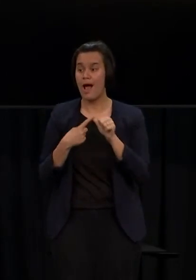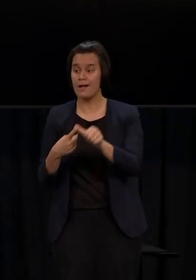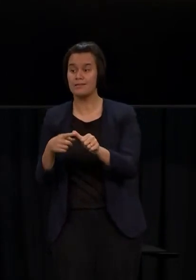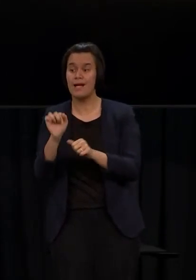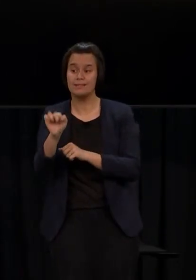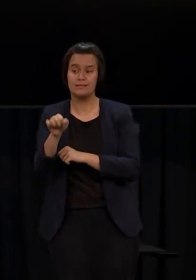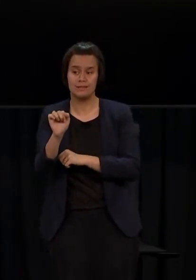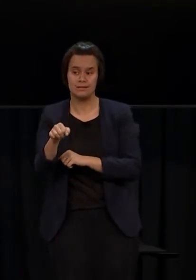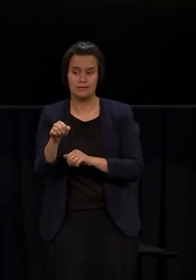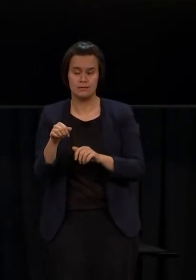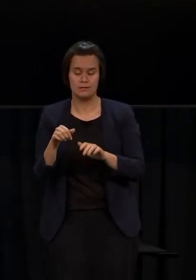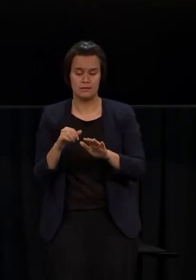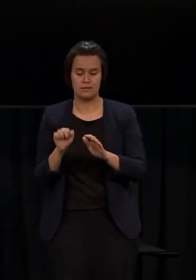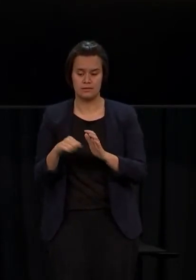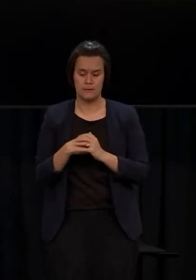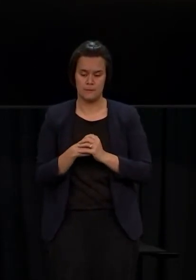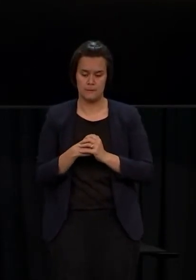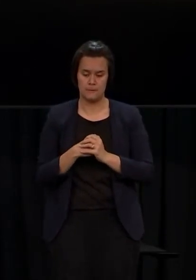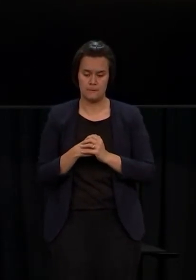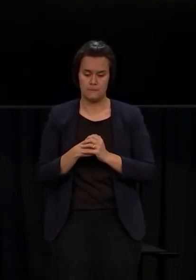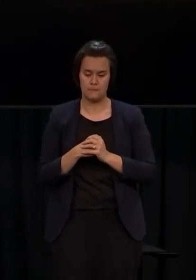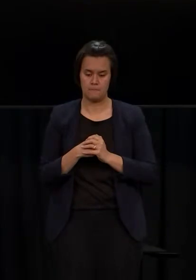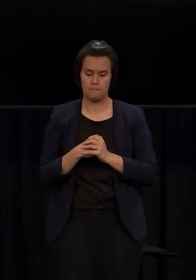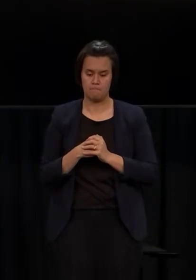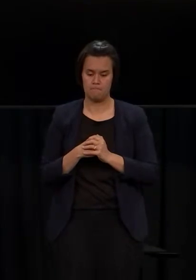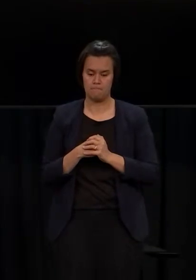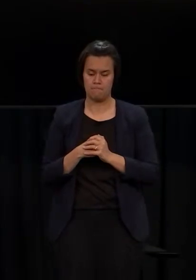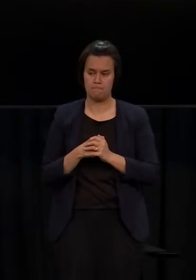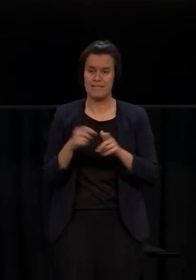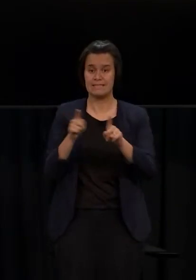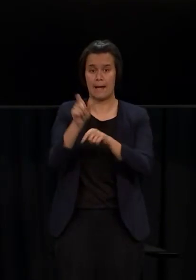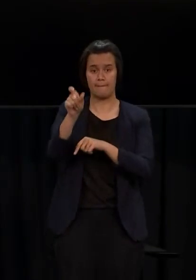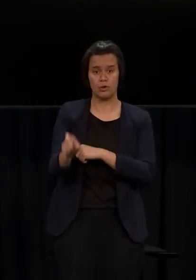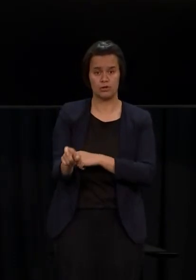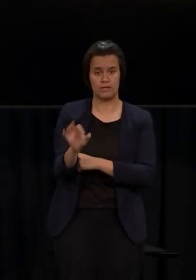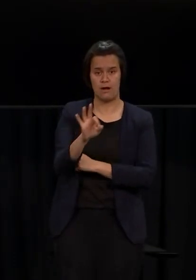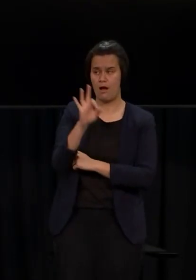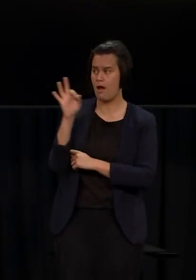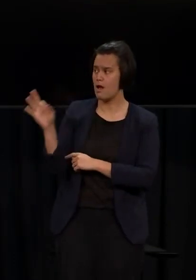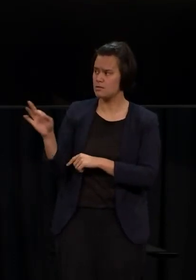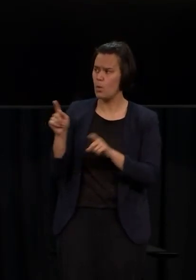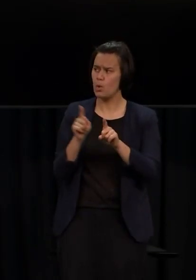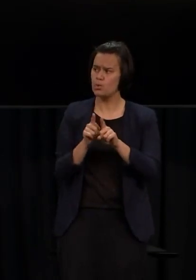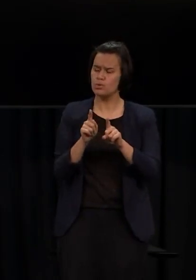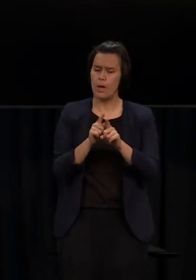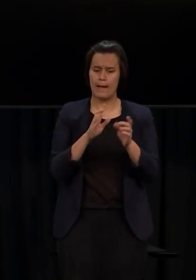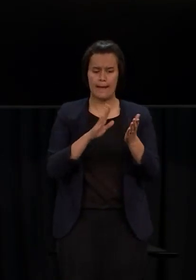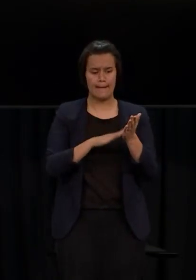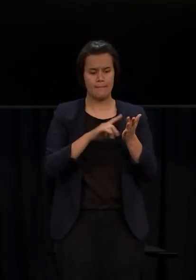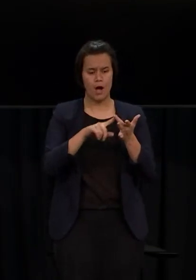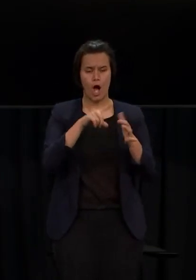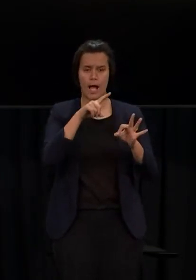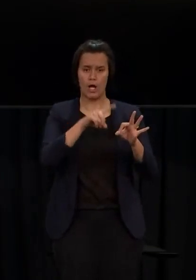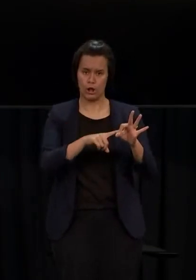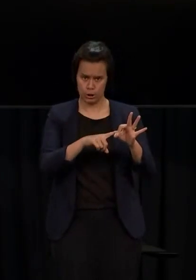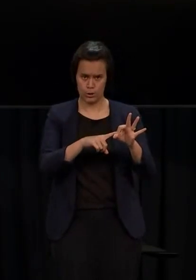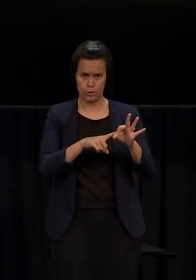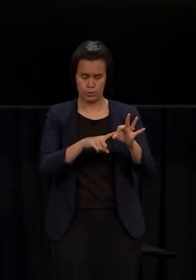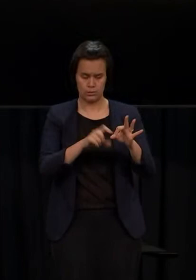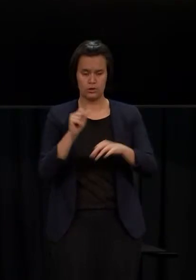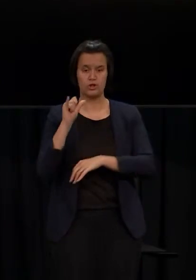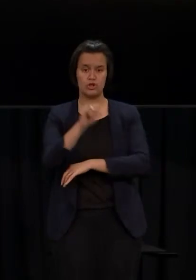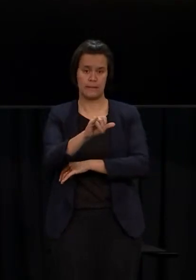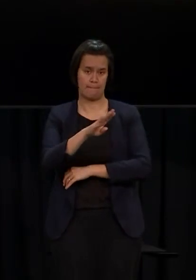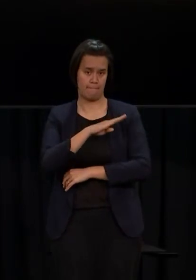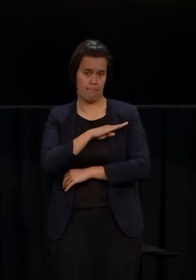Okay. And also on the Jet Park Hotel escapees, it took about 24 hours for the public